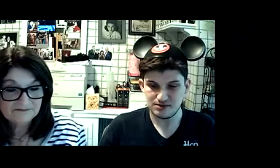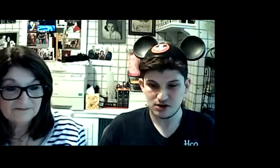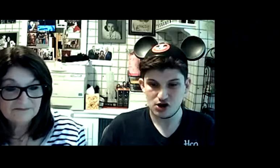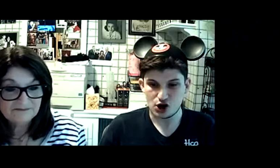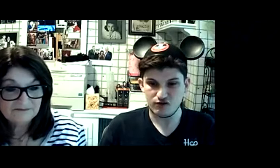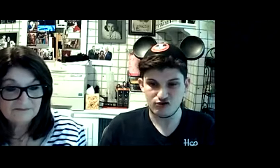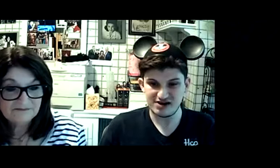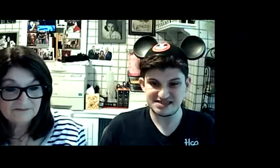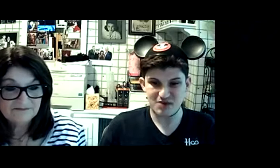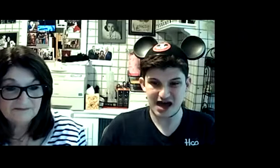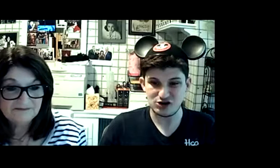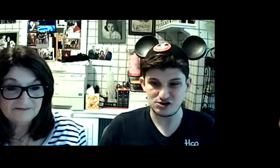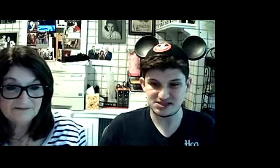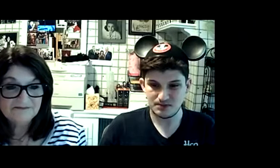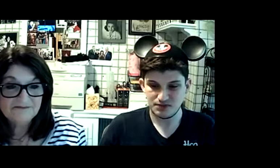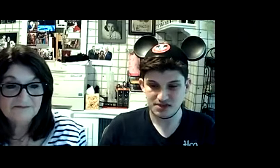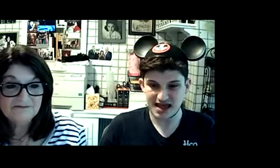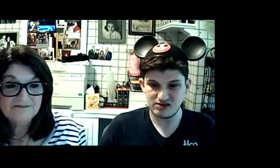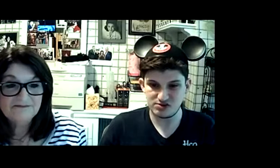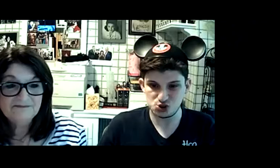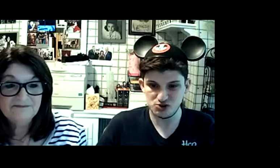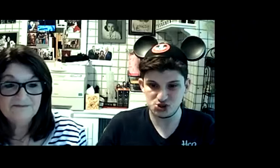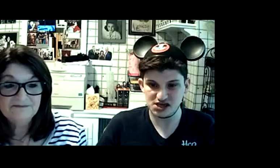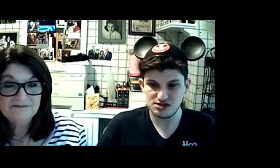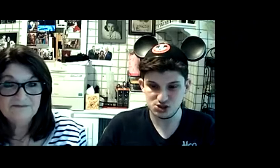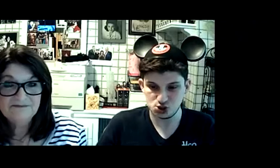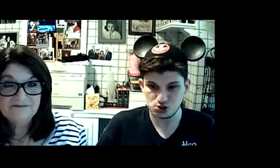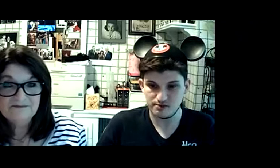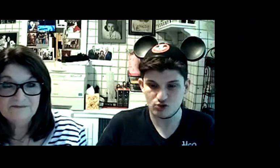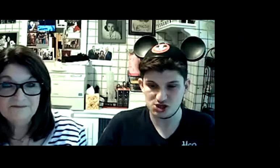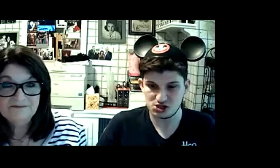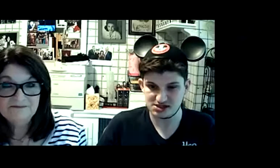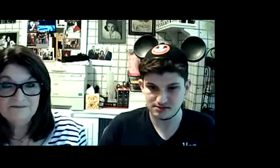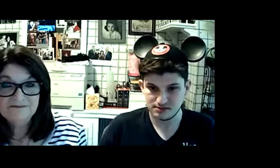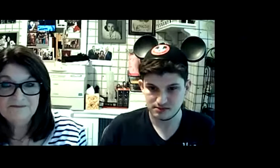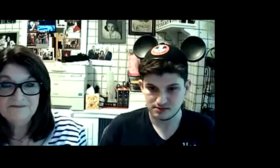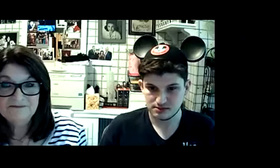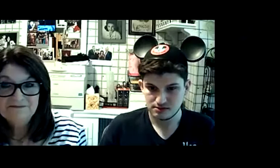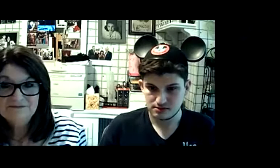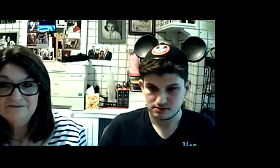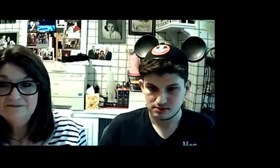vote. Our voice matters. Now here's Lucy to start the questions.